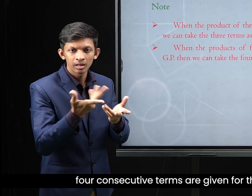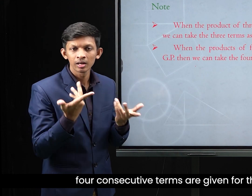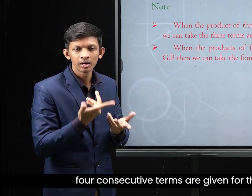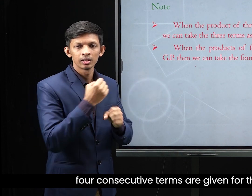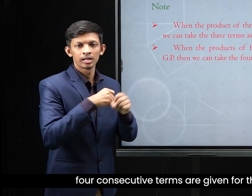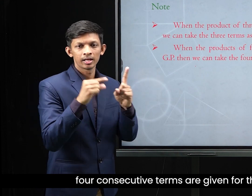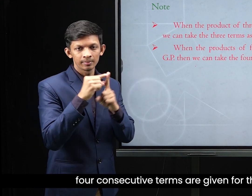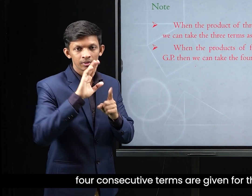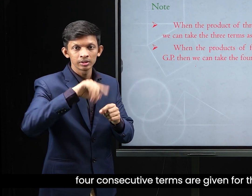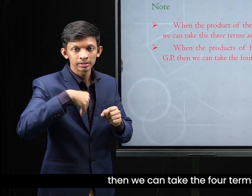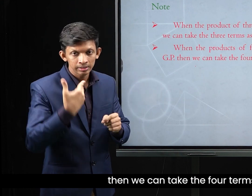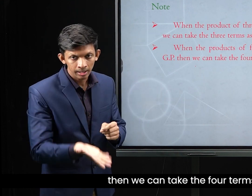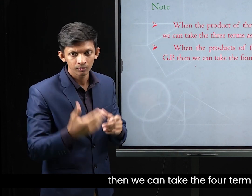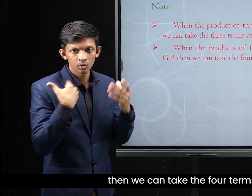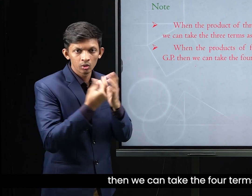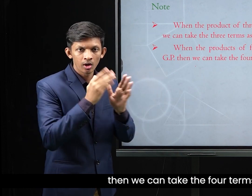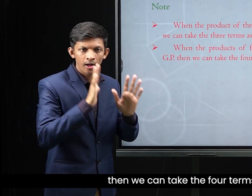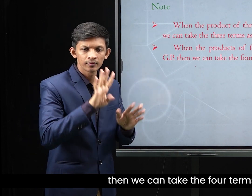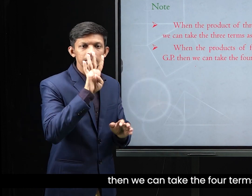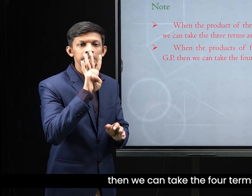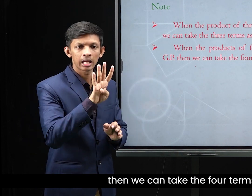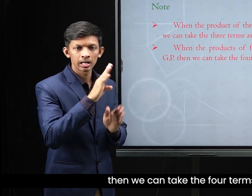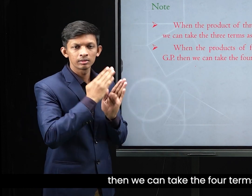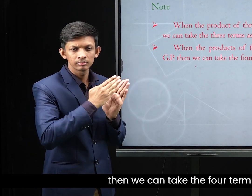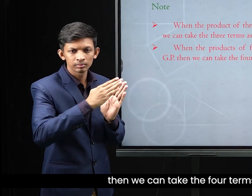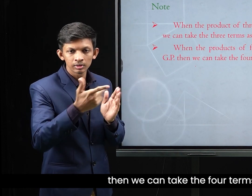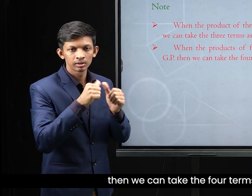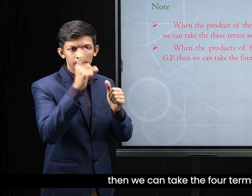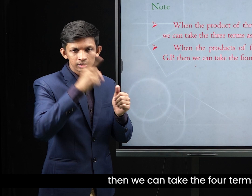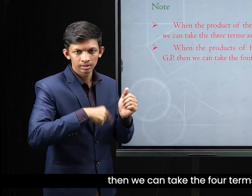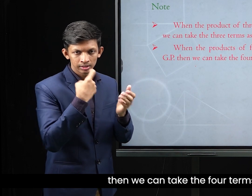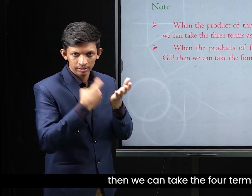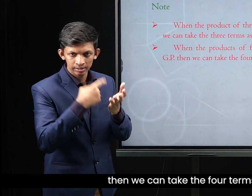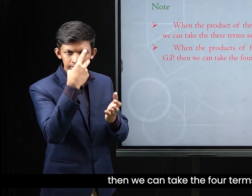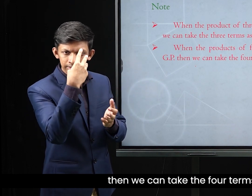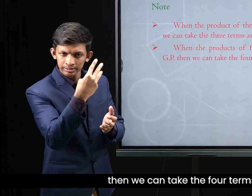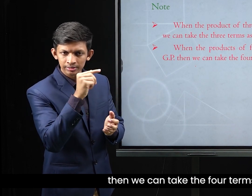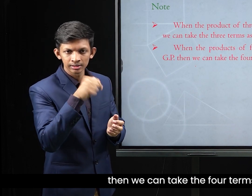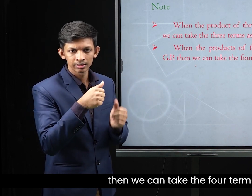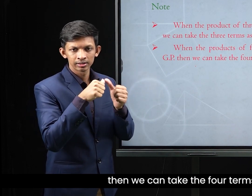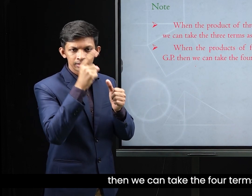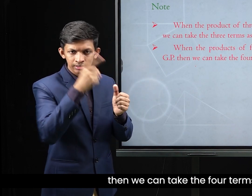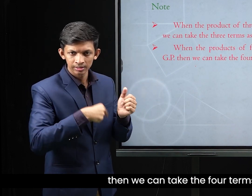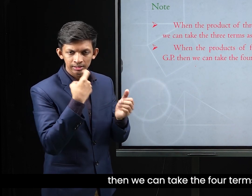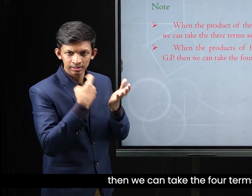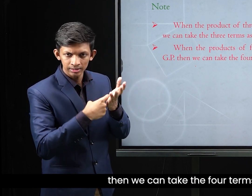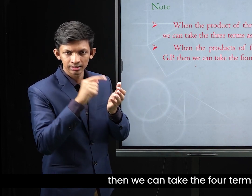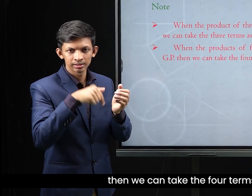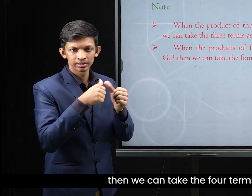geometric progression, then we can take the four terms as a by r cube, a by r, ar and ar